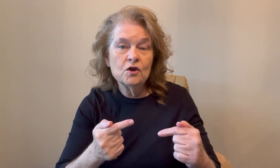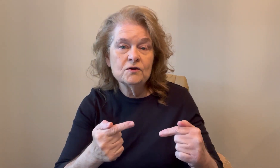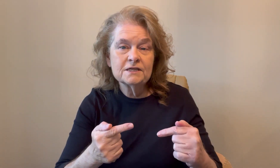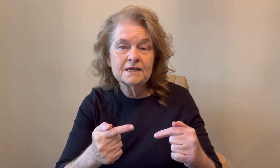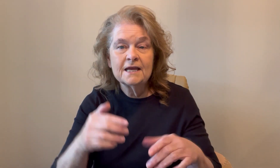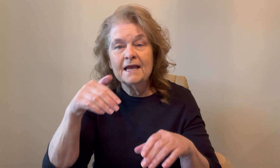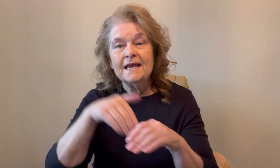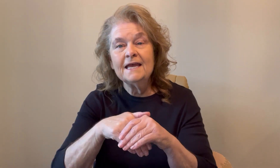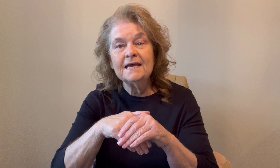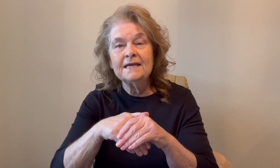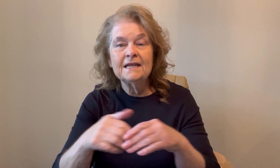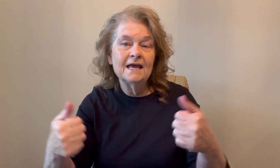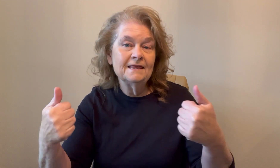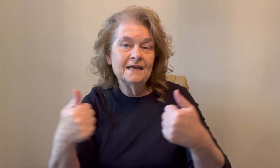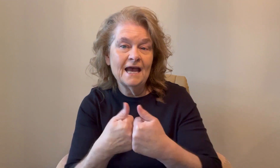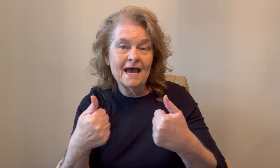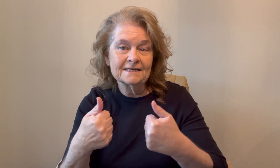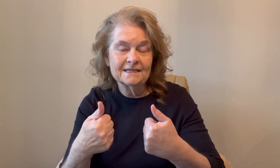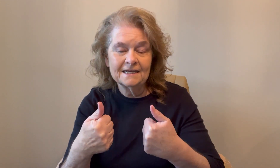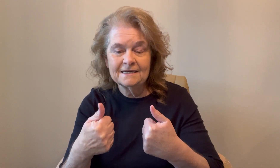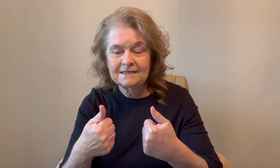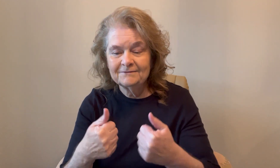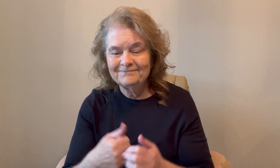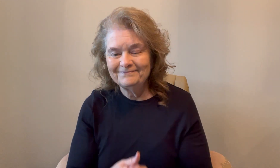hurt in the accident?